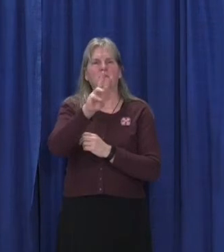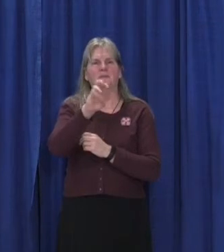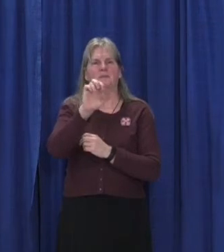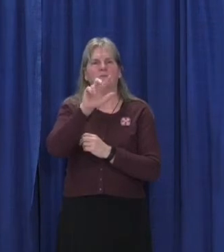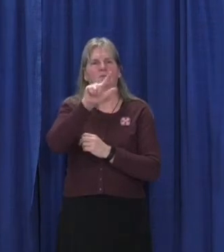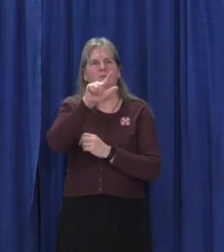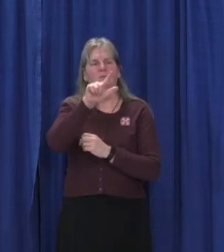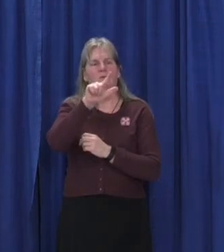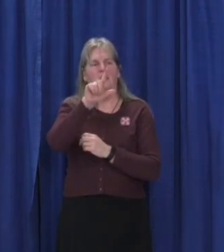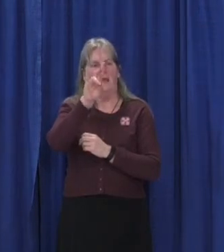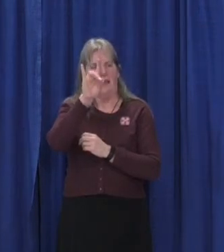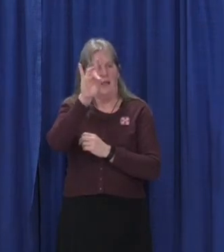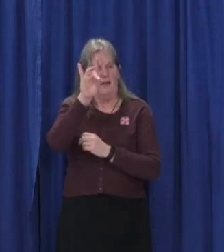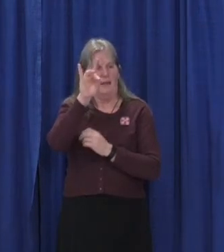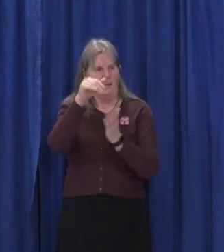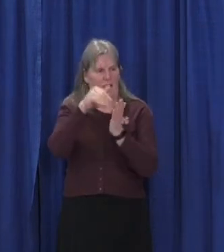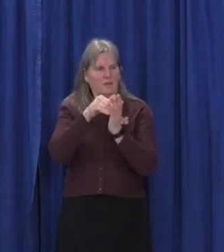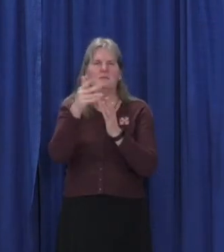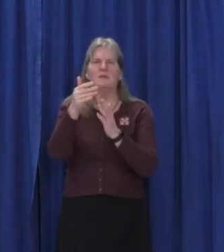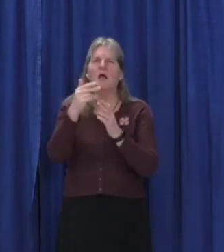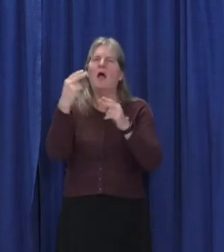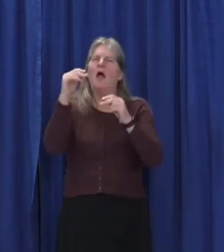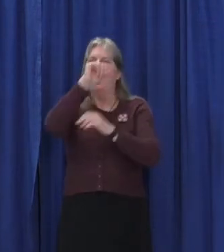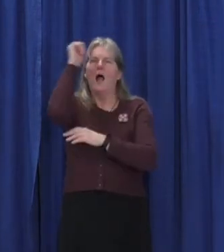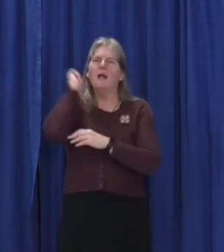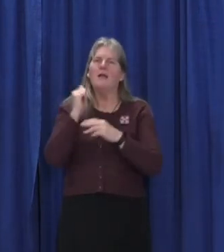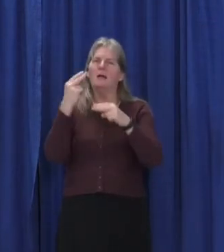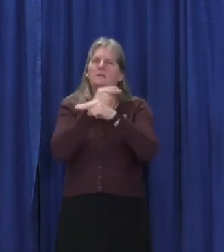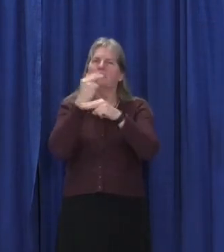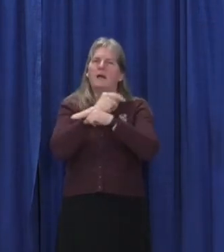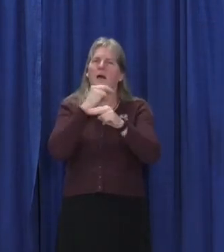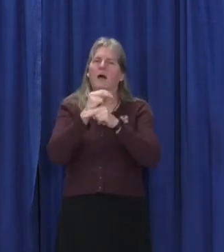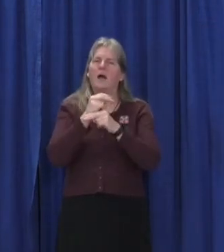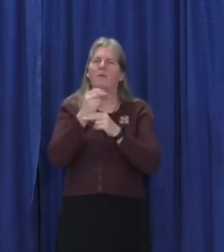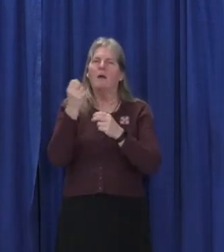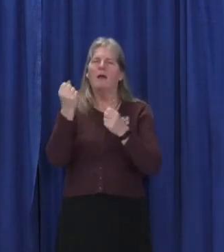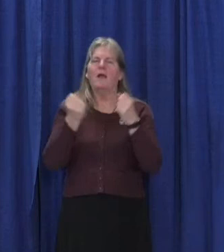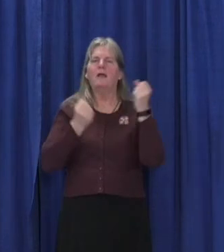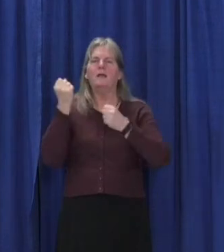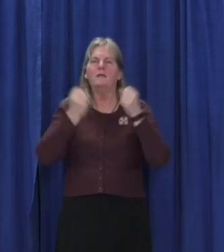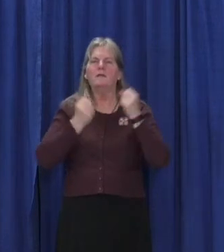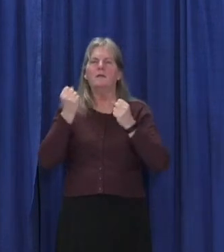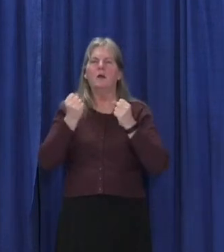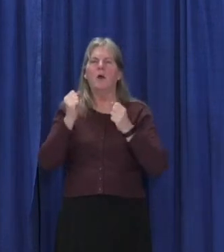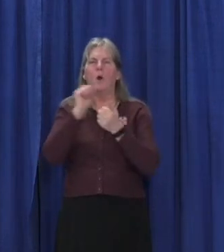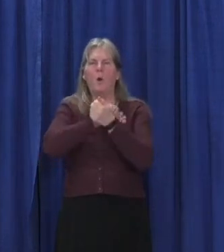91,628 Alaska Highway in the Centennial Motors Wash Bay across from the airport.